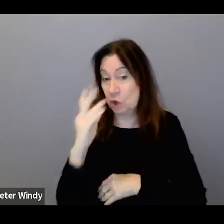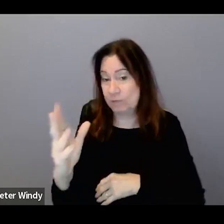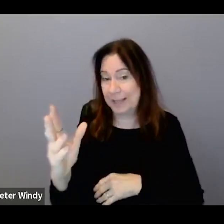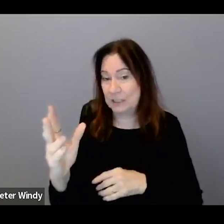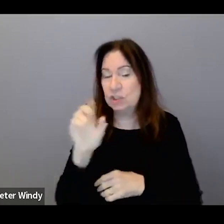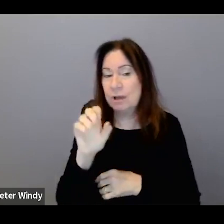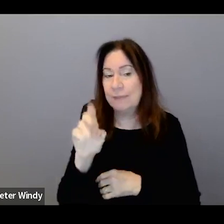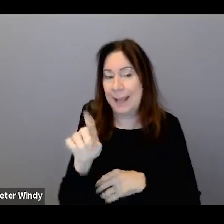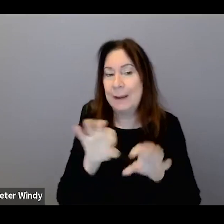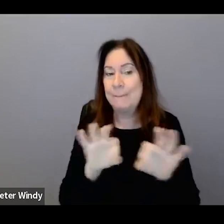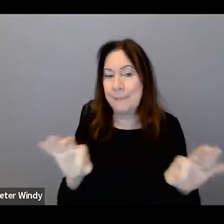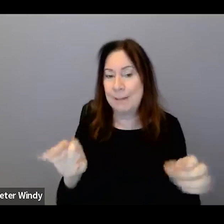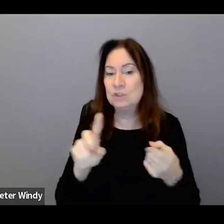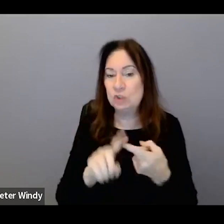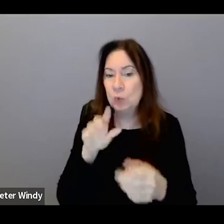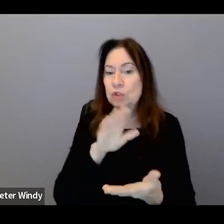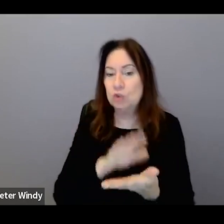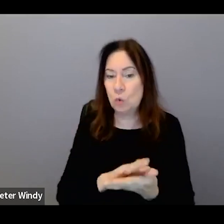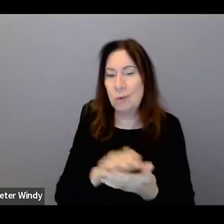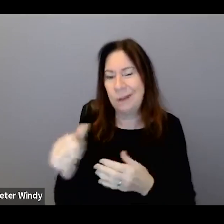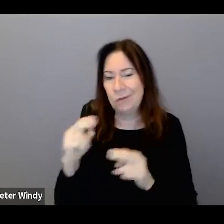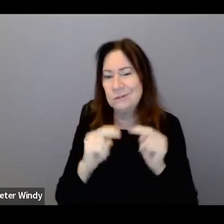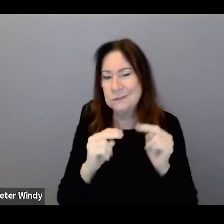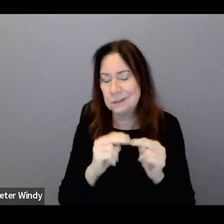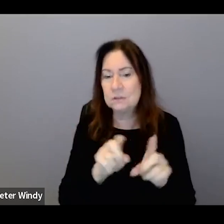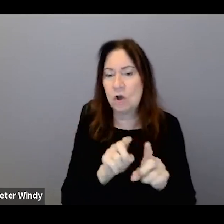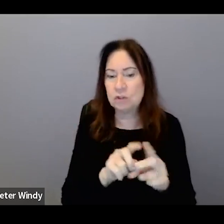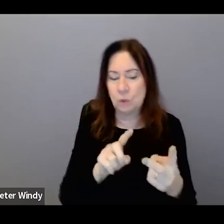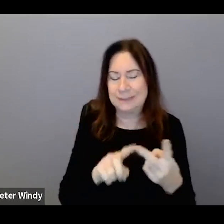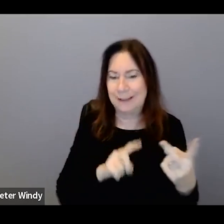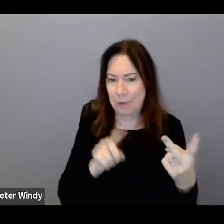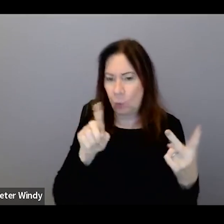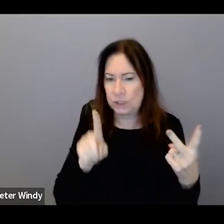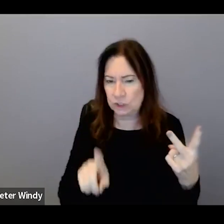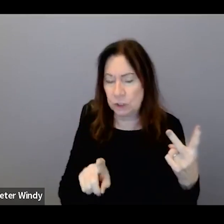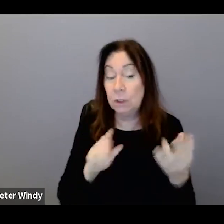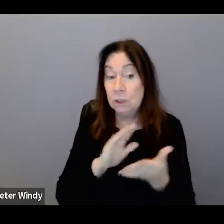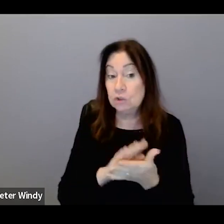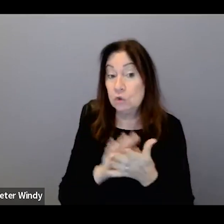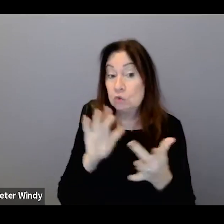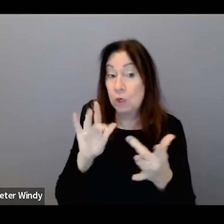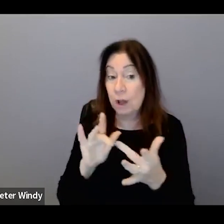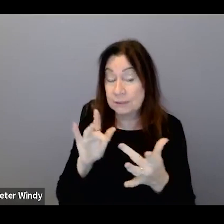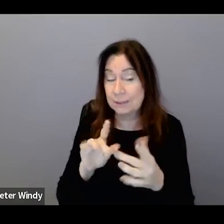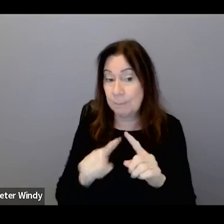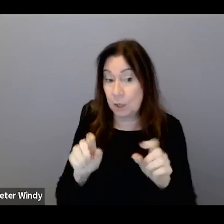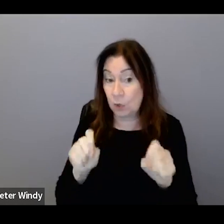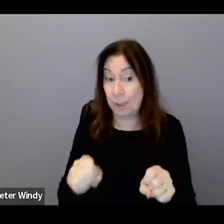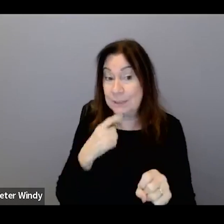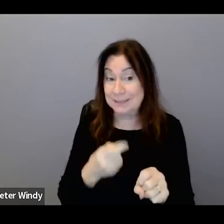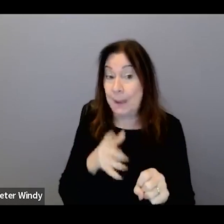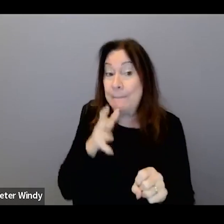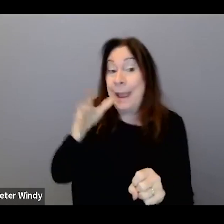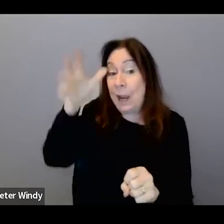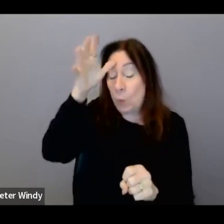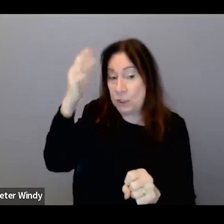lead in pipes to the schools and other facilities? And a follow-up to that, the schools were contacted, but are you able to say if parents